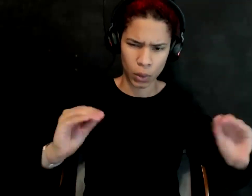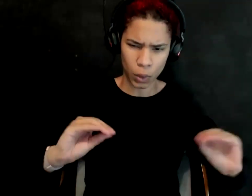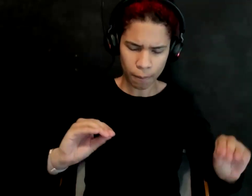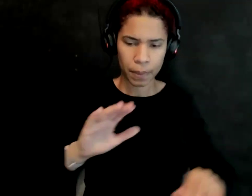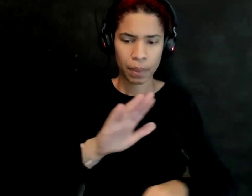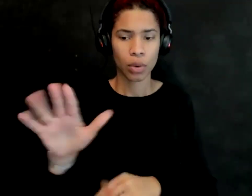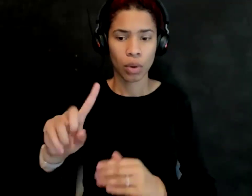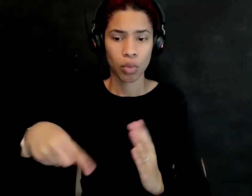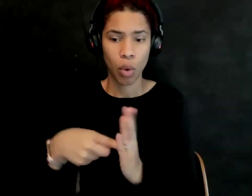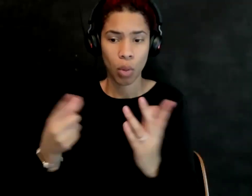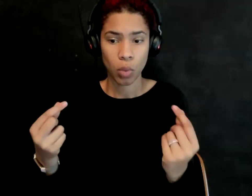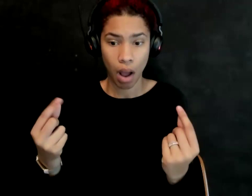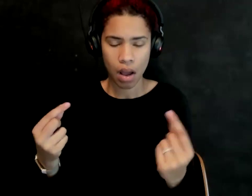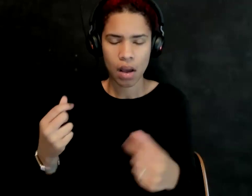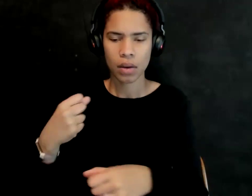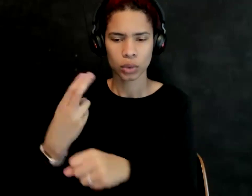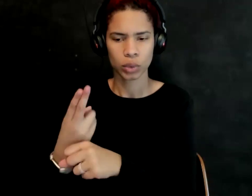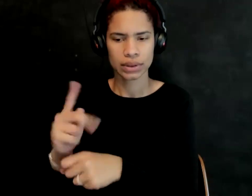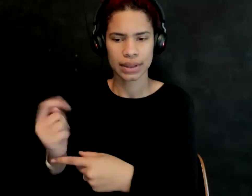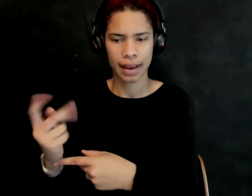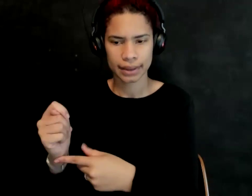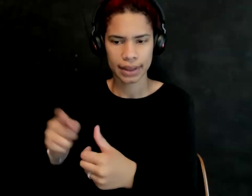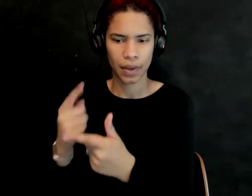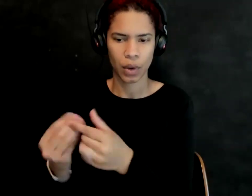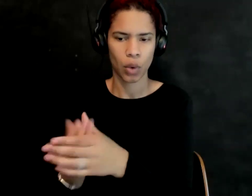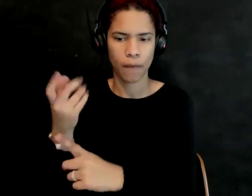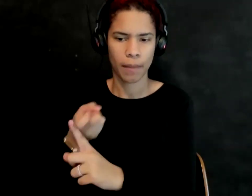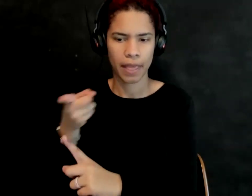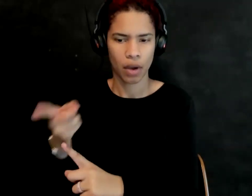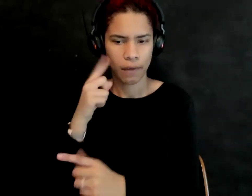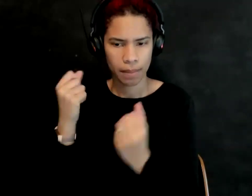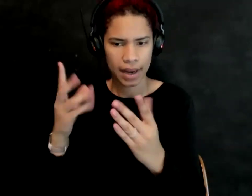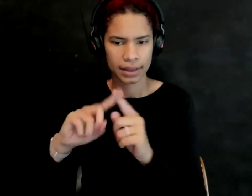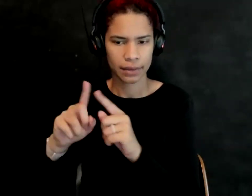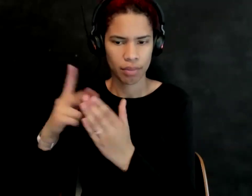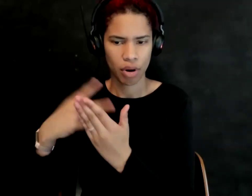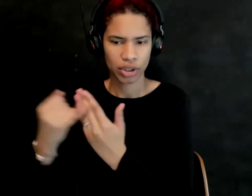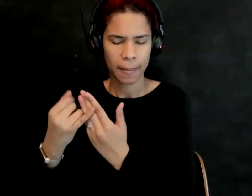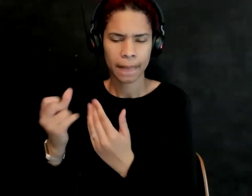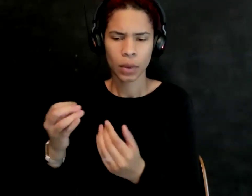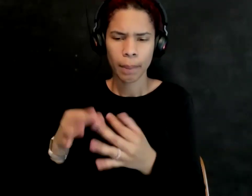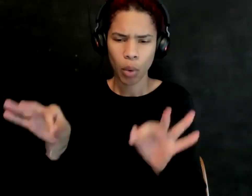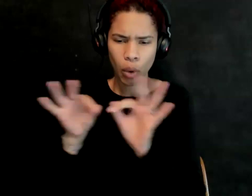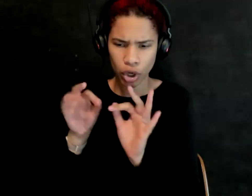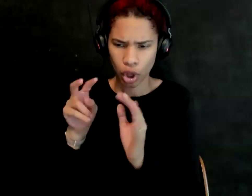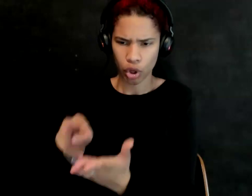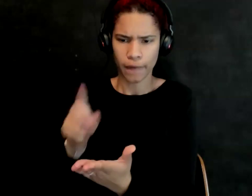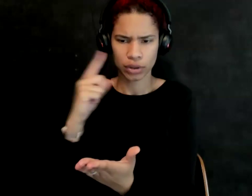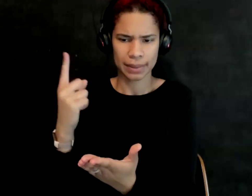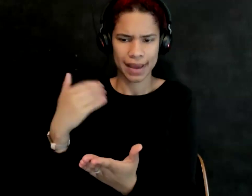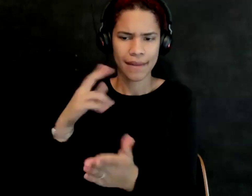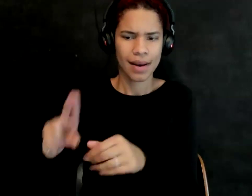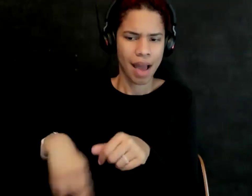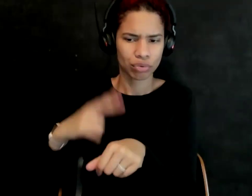text to then build out from for a number of different projects. And so it's best to look for materials that have a natural dramatic arc that we